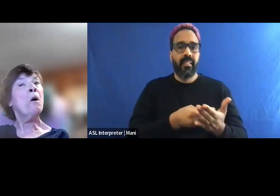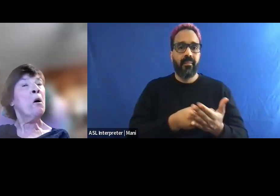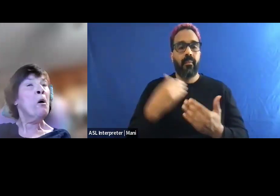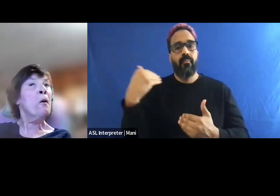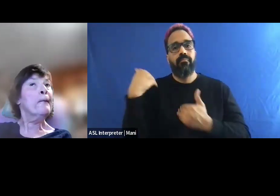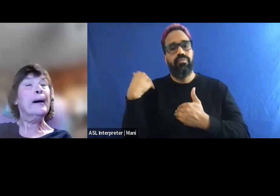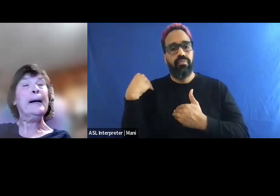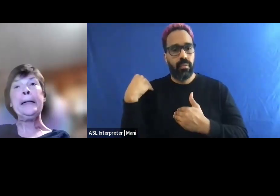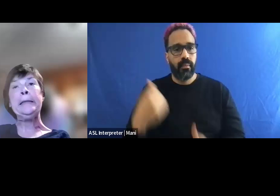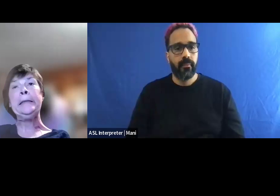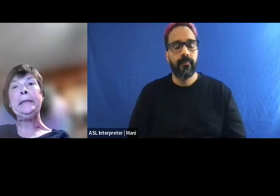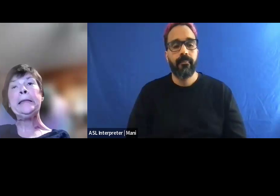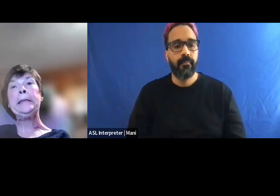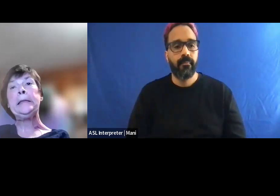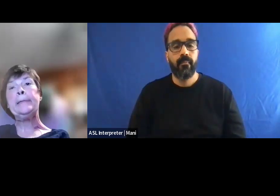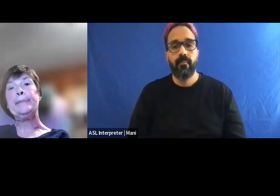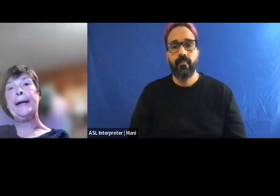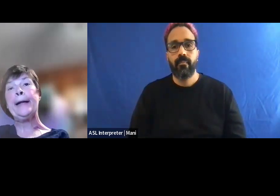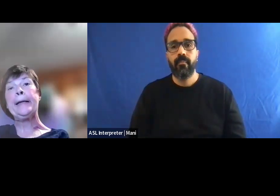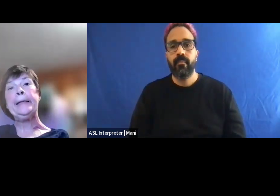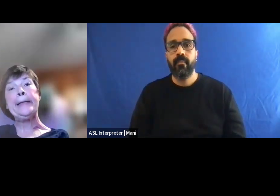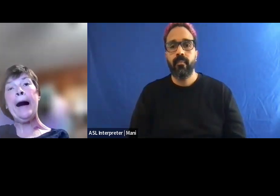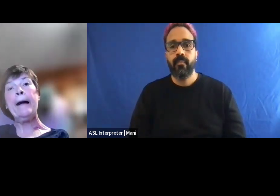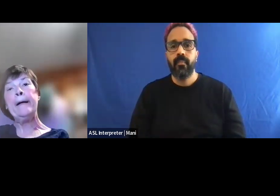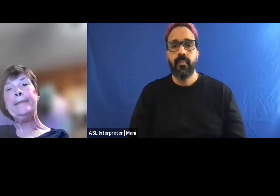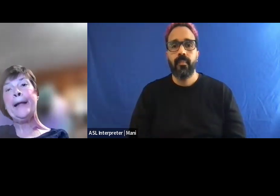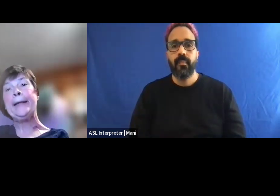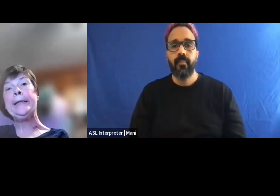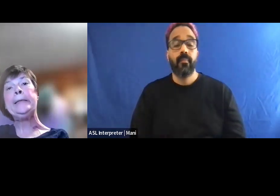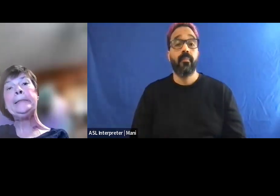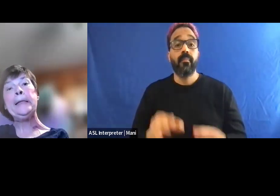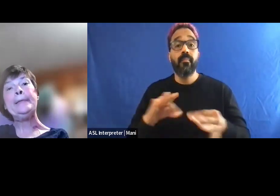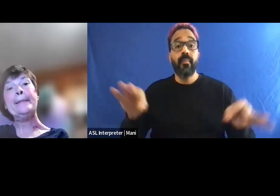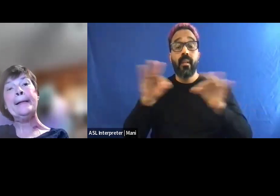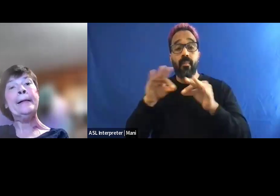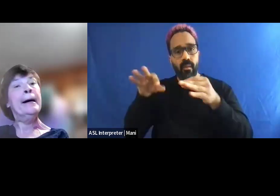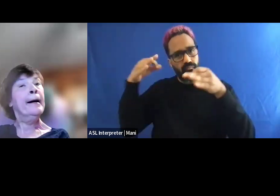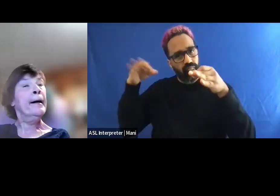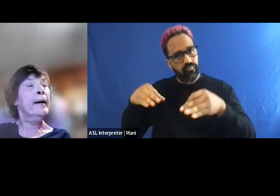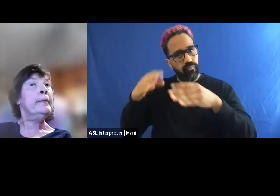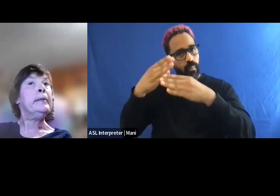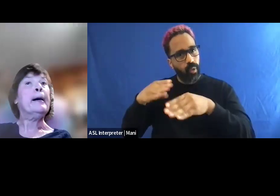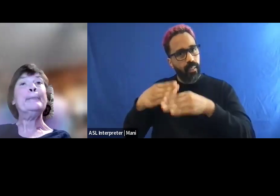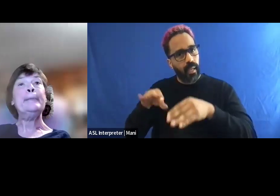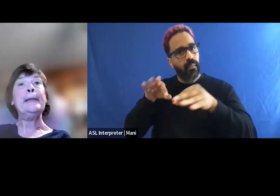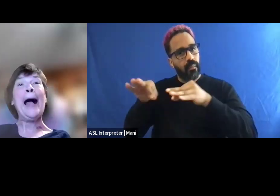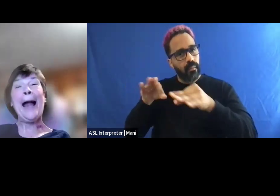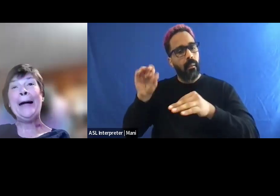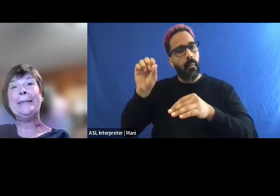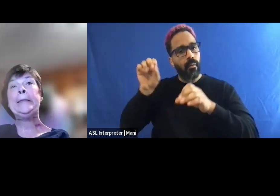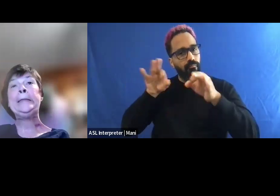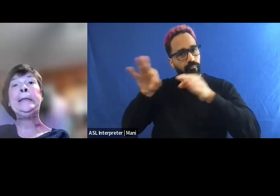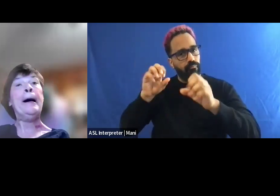responsibility. But you do need to break it down and make it simple so